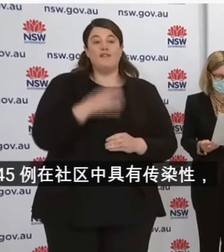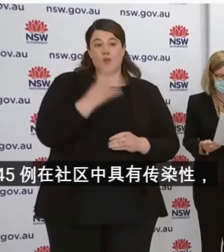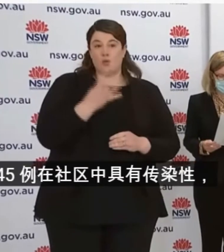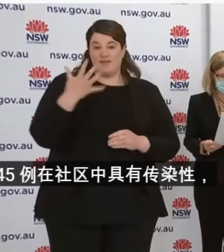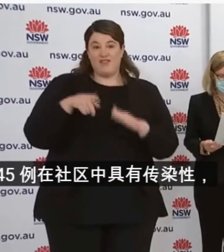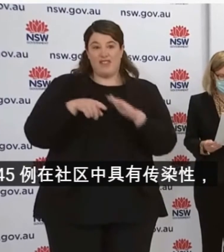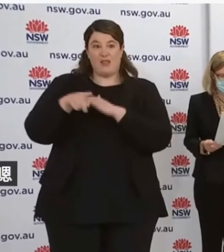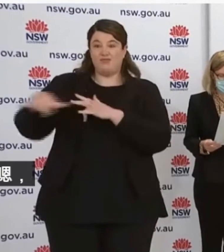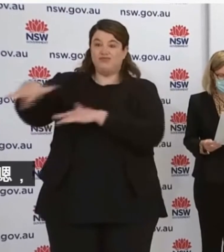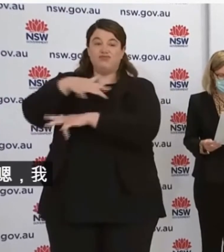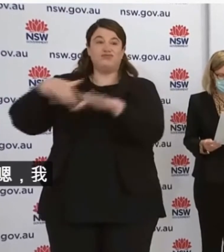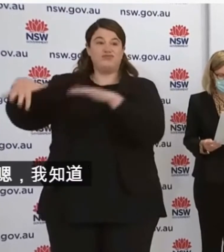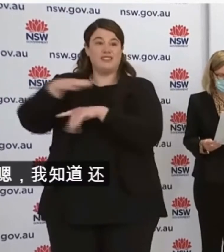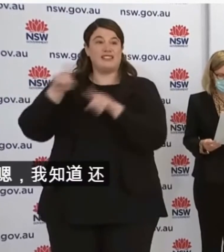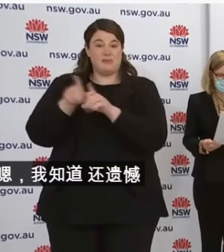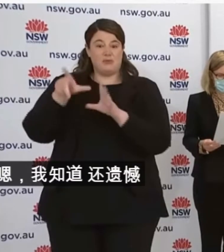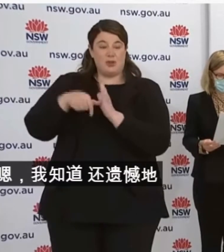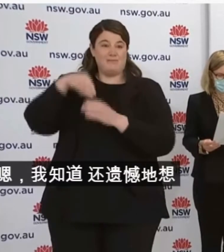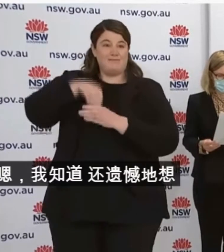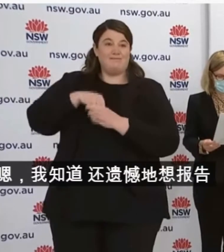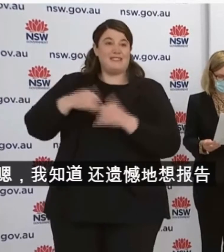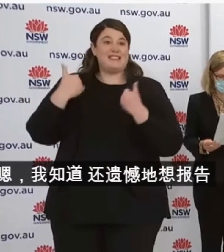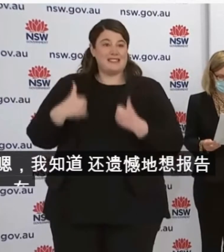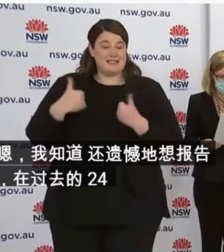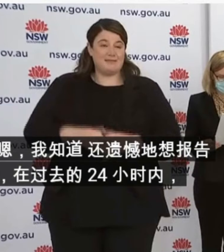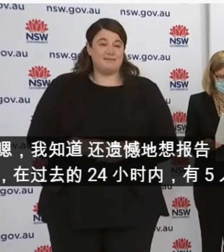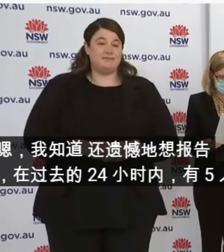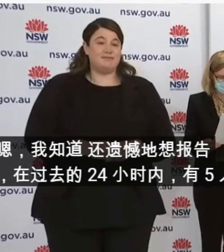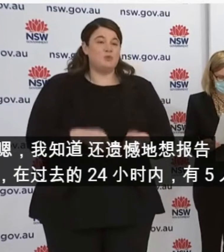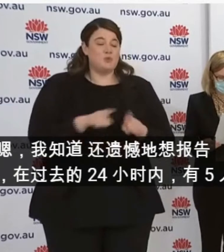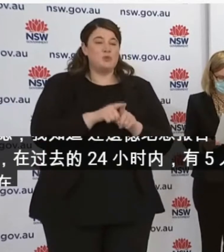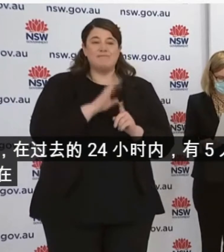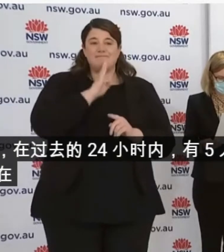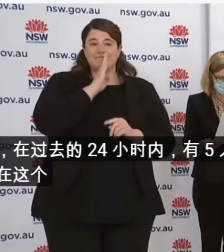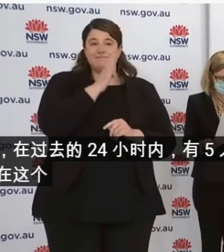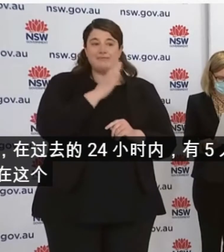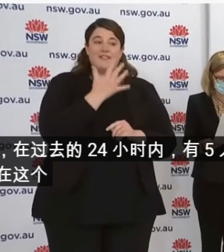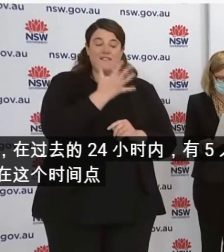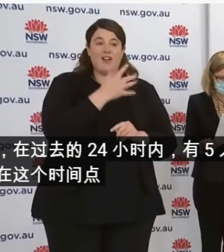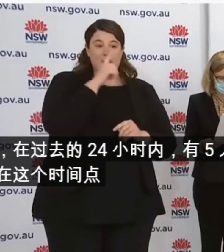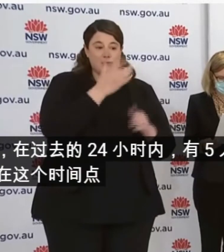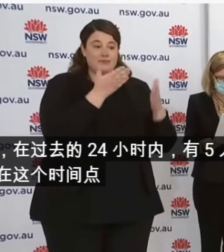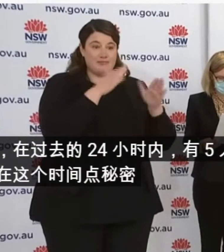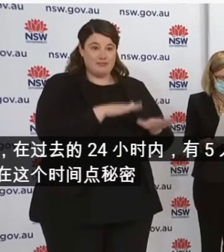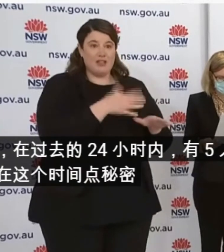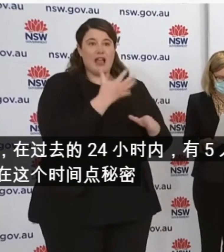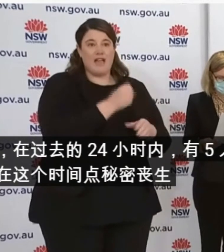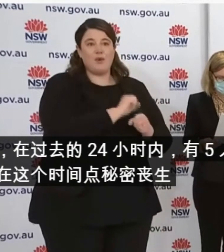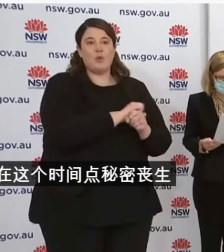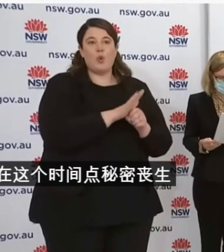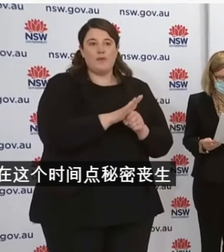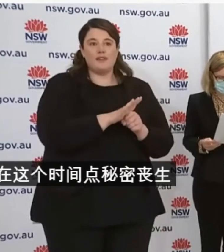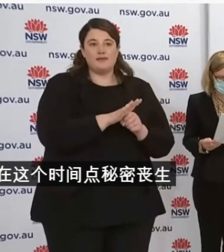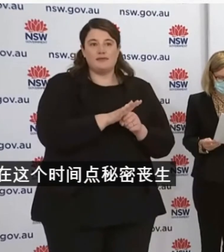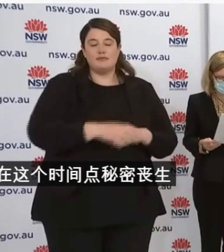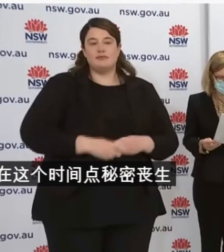in the community. And I do also sadly want to report that 5 people lost their lives with COVID to this